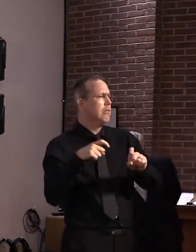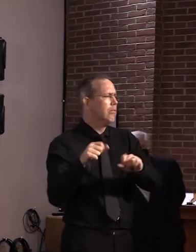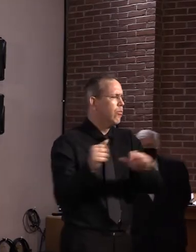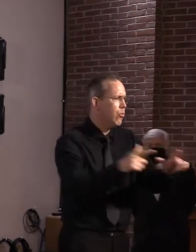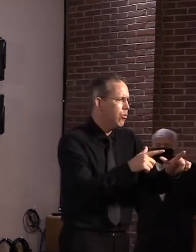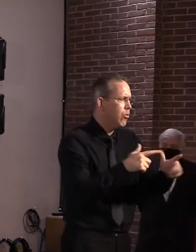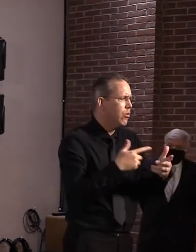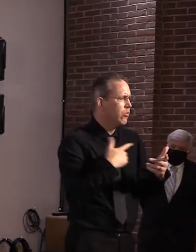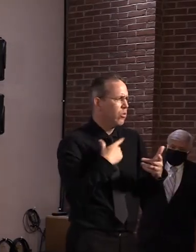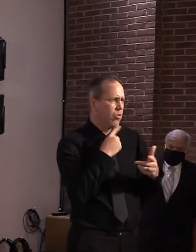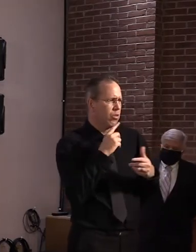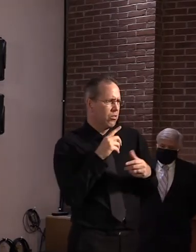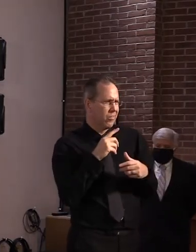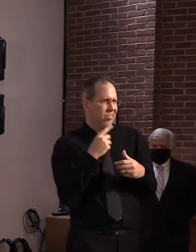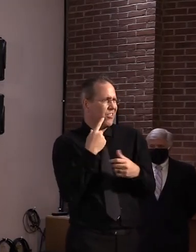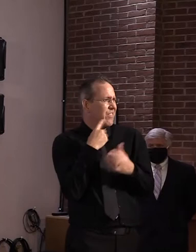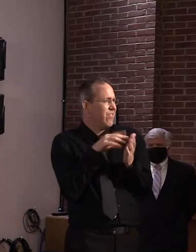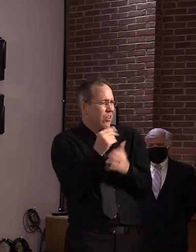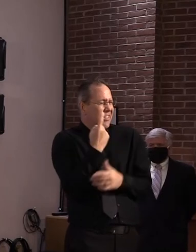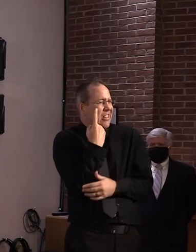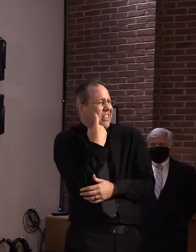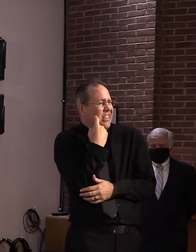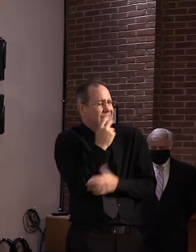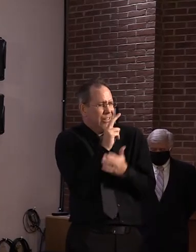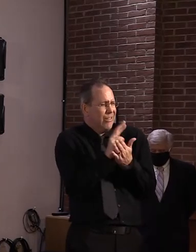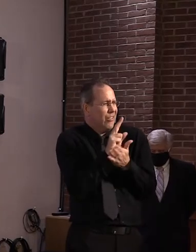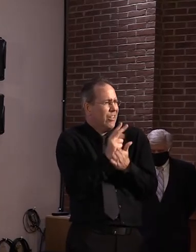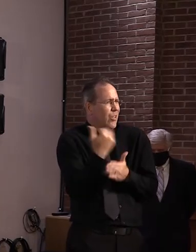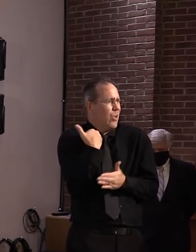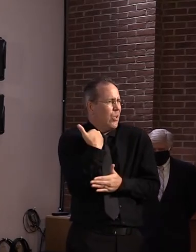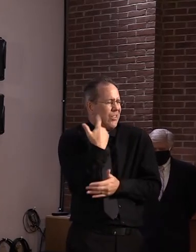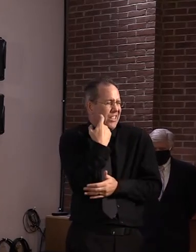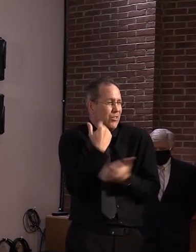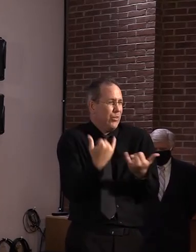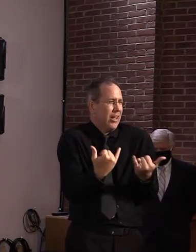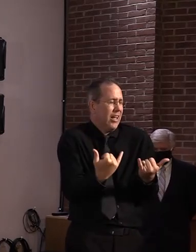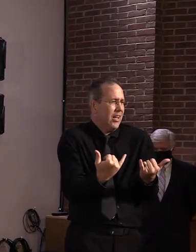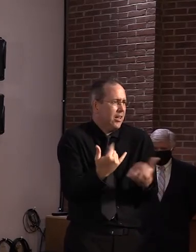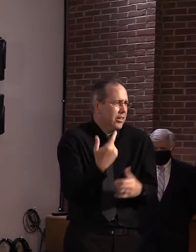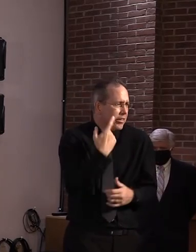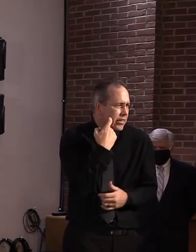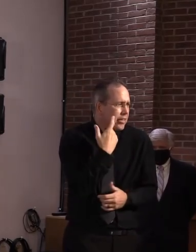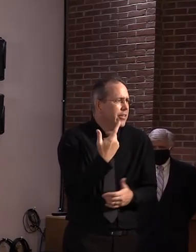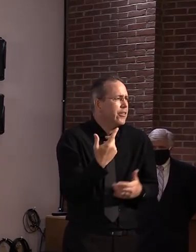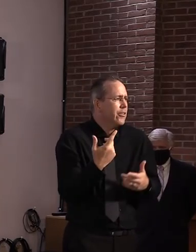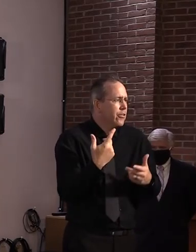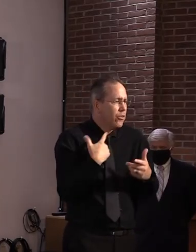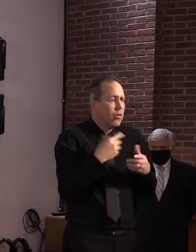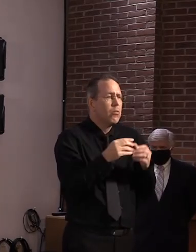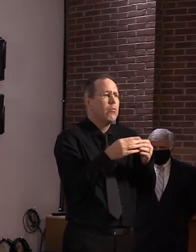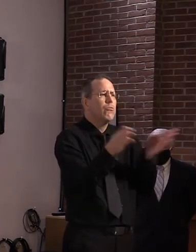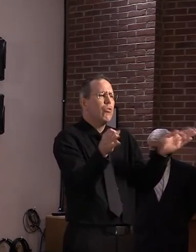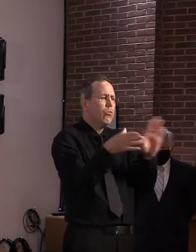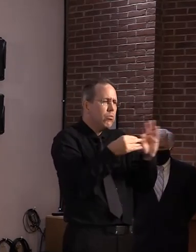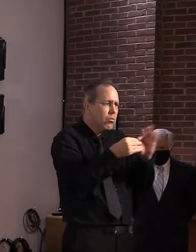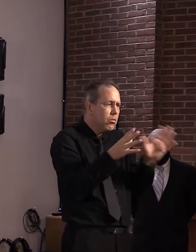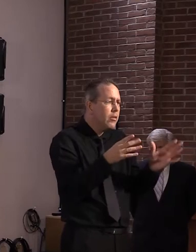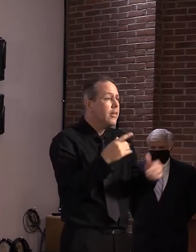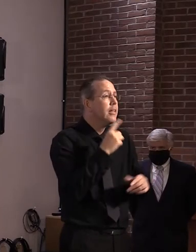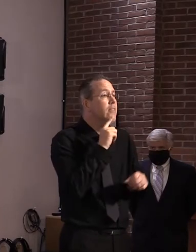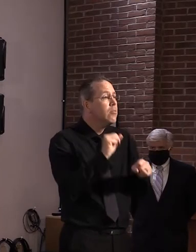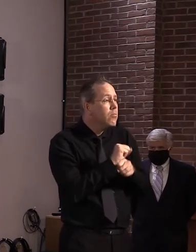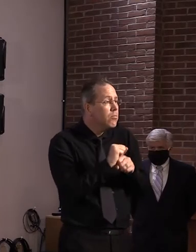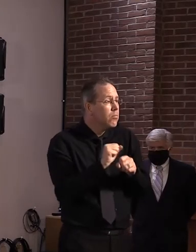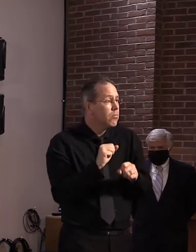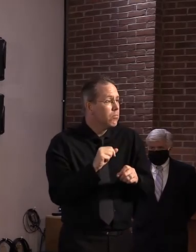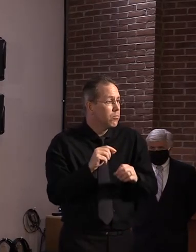case before. But generally speaking, if this was not a new admission to the facility and